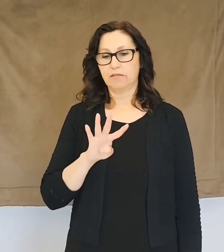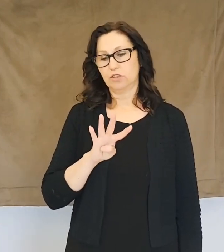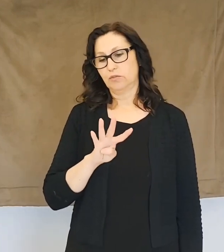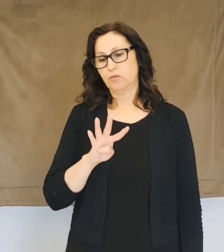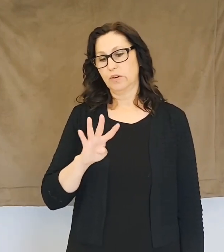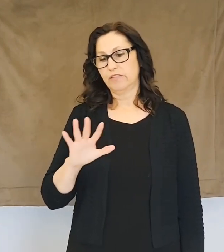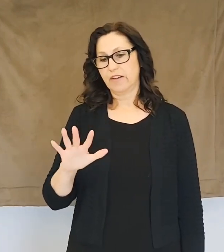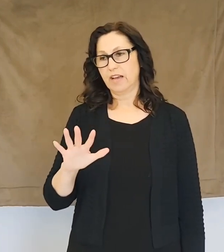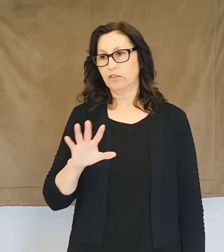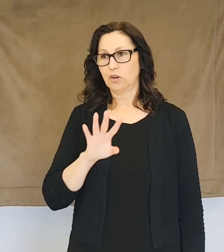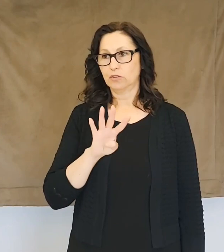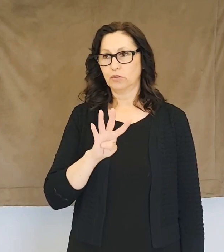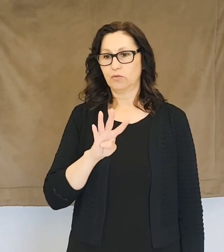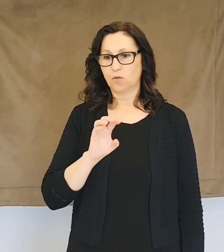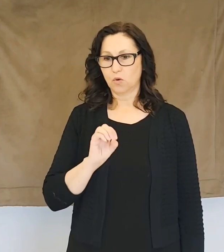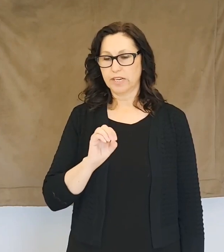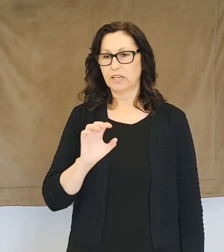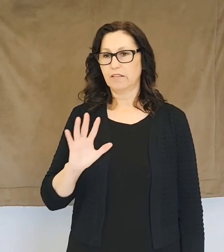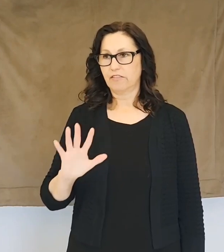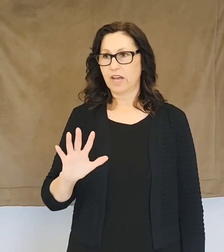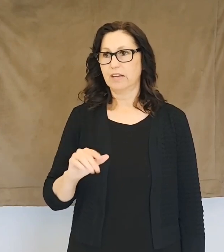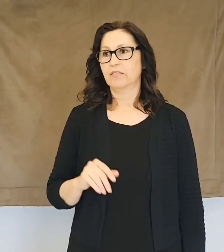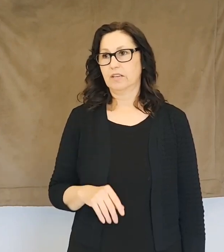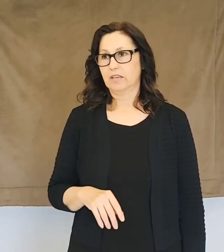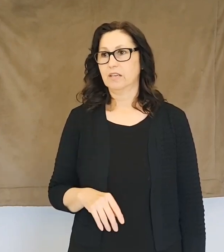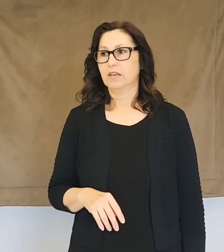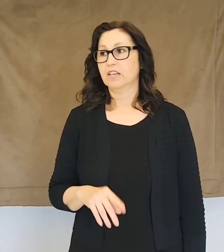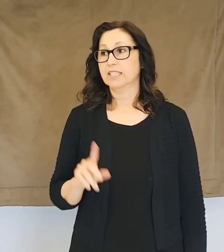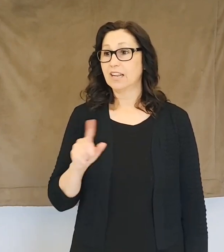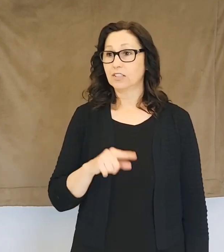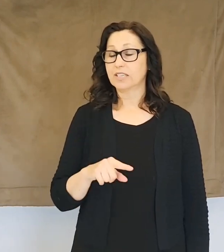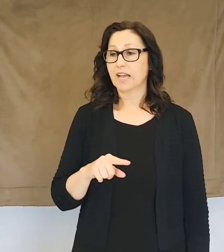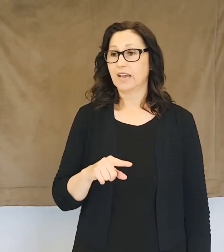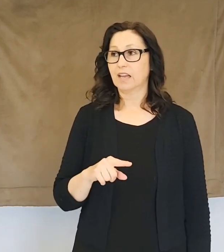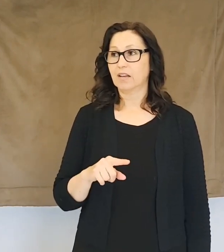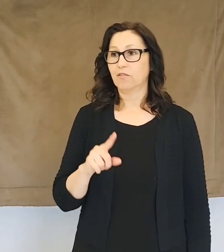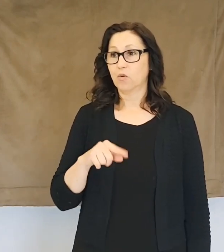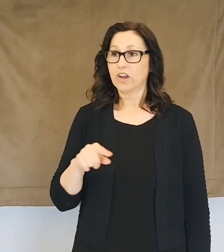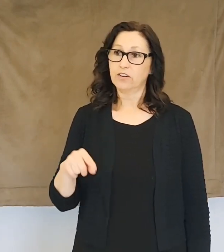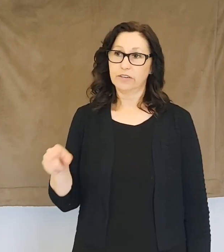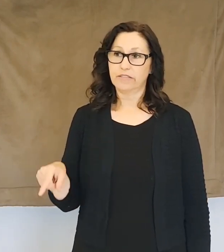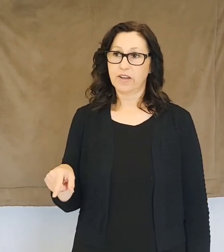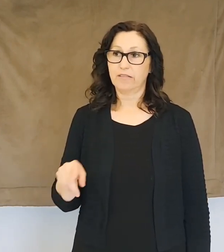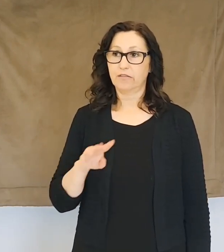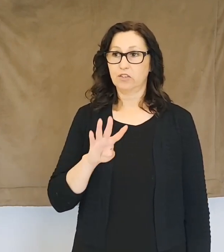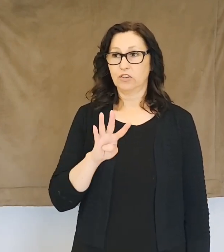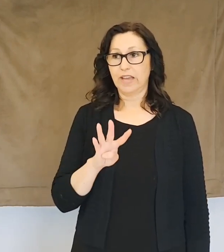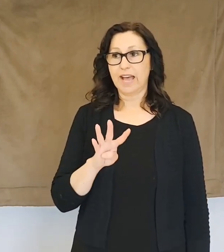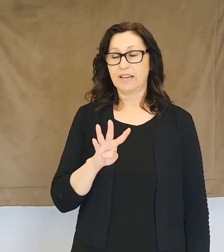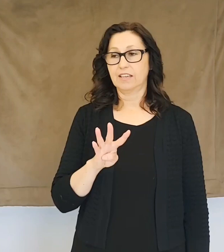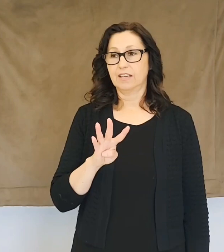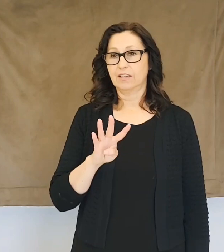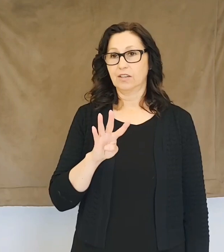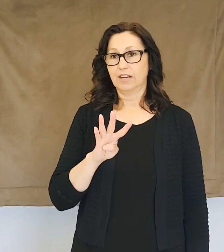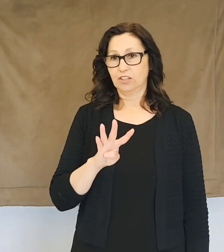45. You do 45. You don't do 45. Because that looks like 405. Yeah. If you do that, it looks